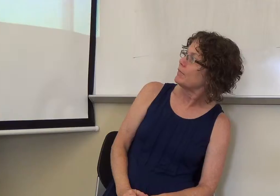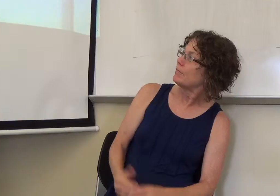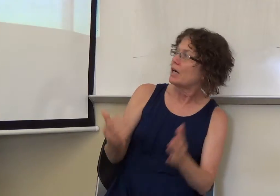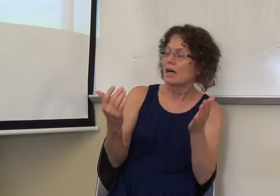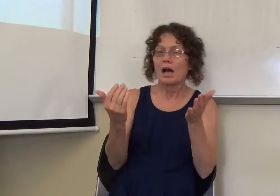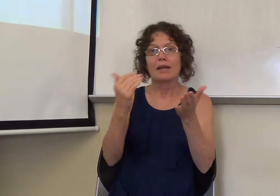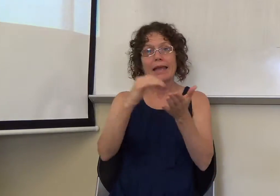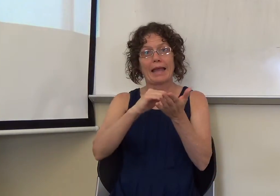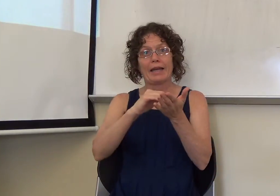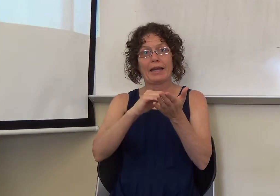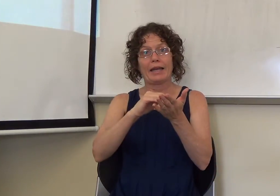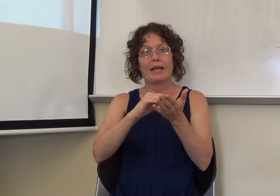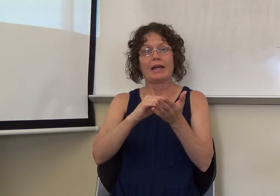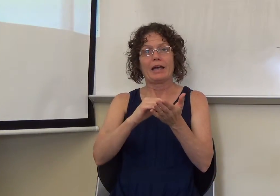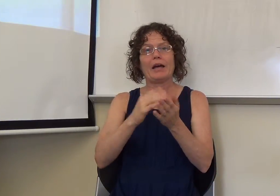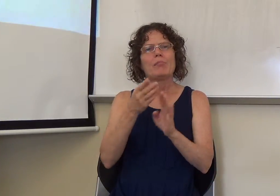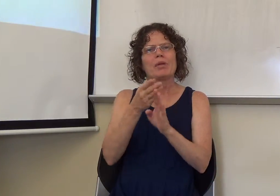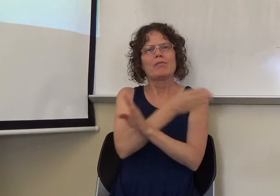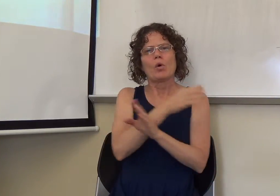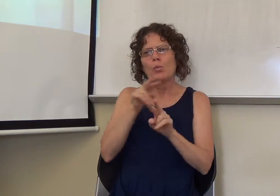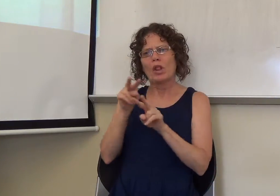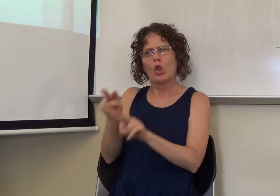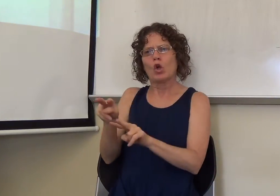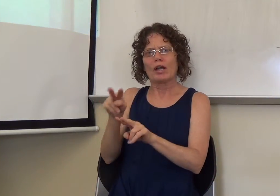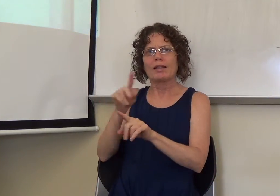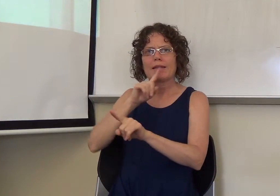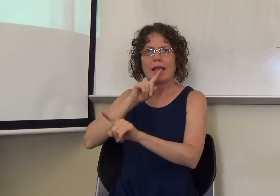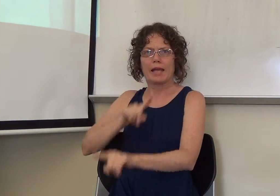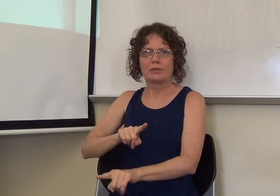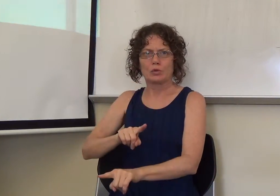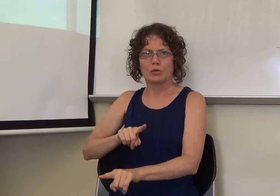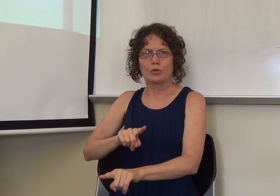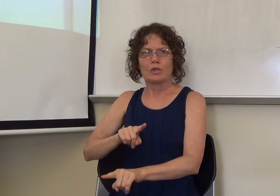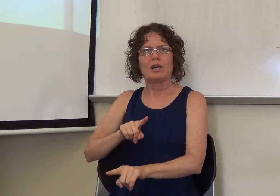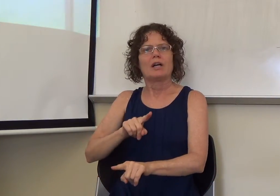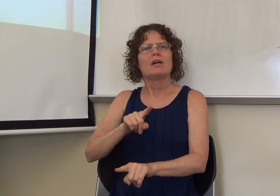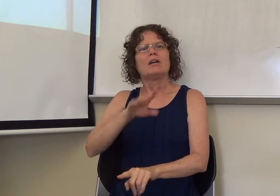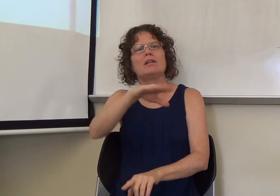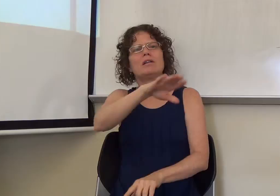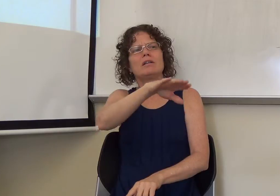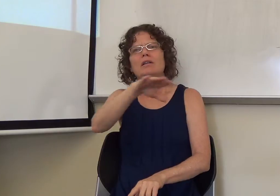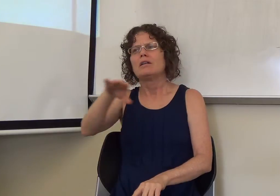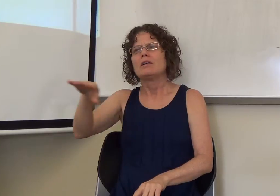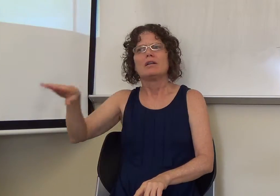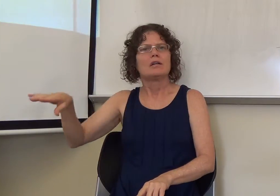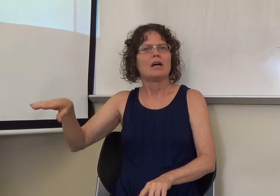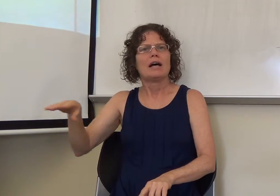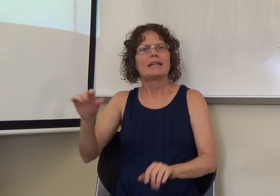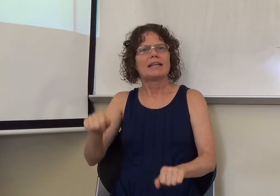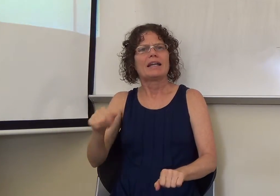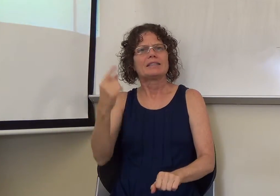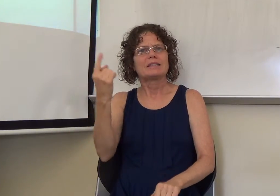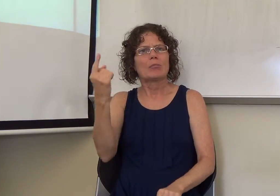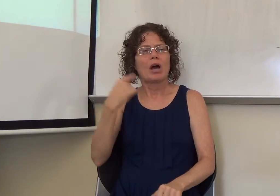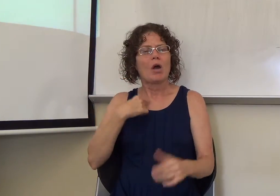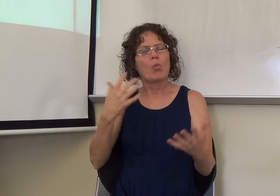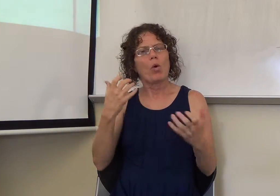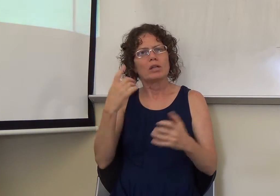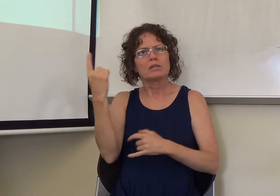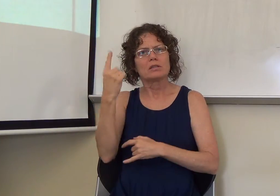Before we actually look at the answer to this, can somebody, I want to, spend some time before we get